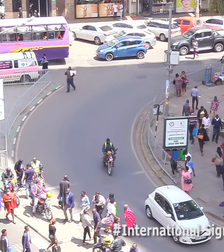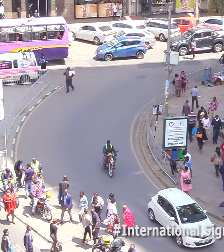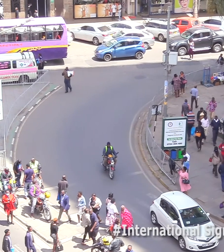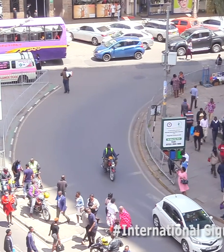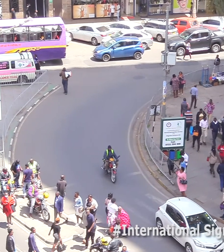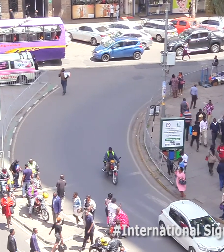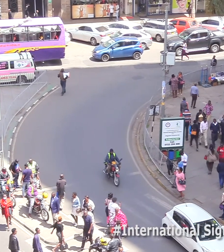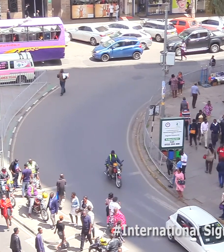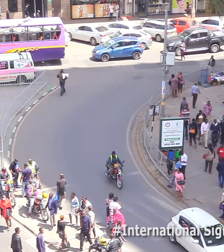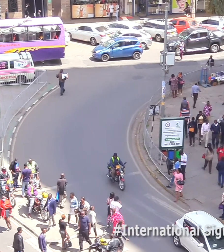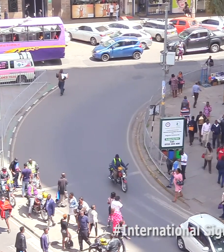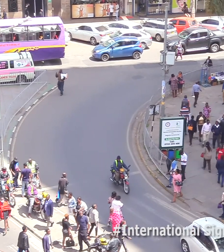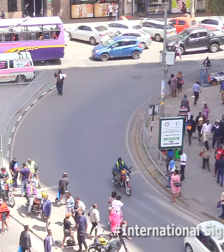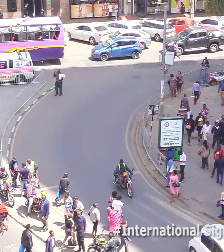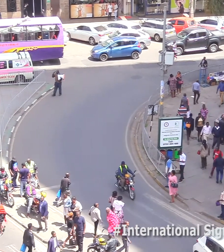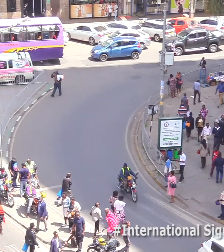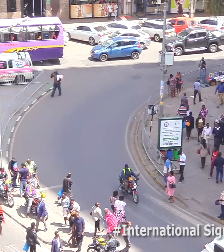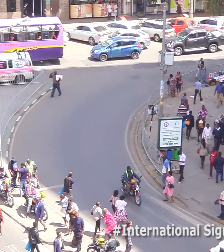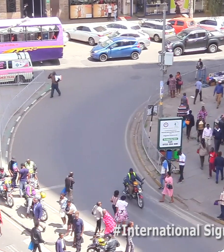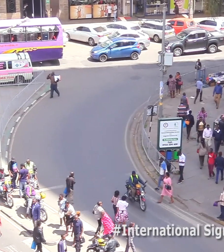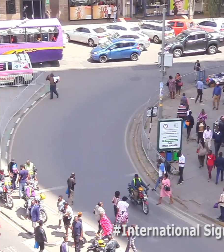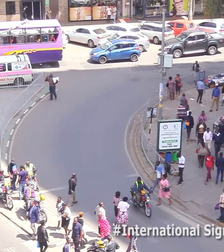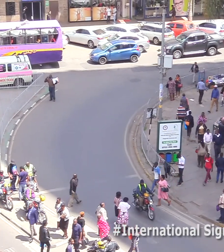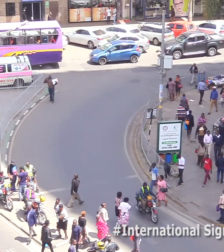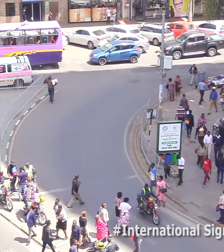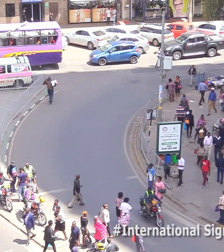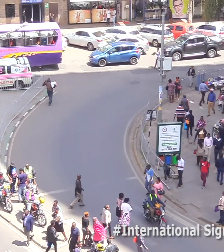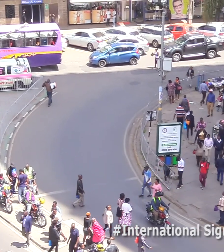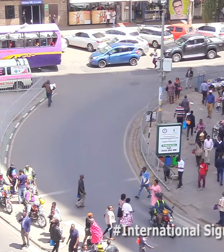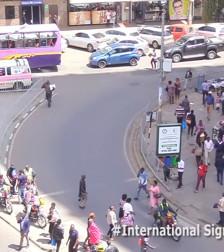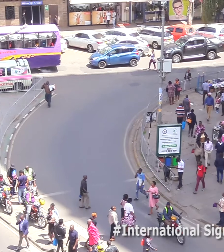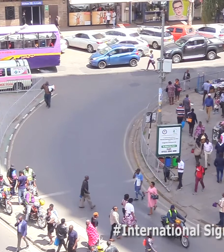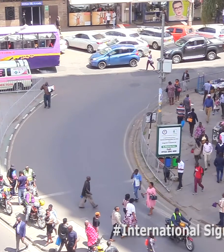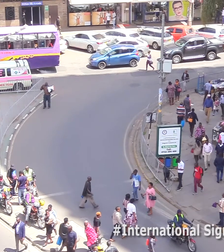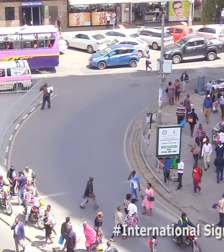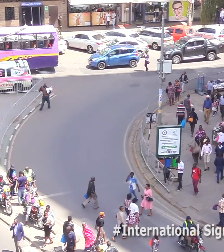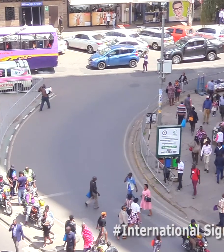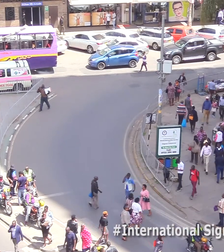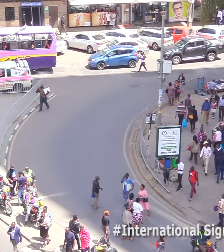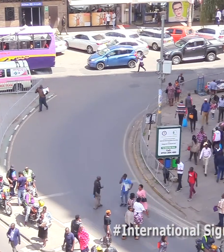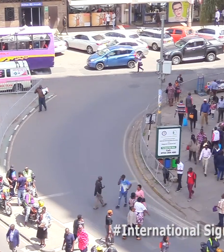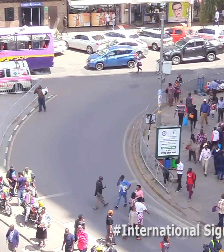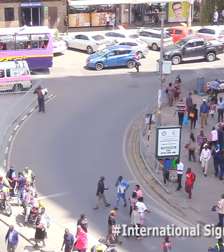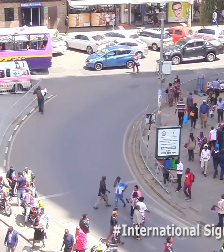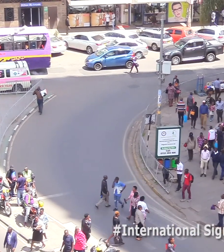Disabilities recognizes and promotes the use of sign language. It makes clear that sign languages are equal in status to